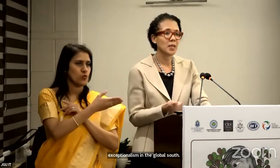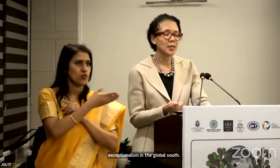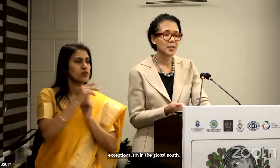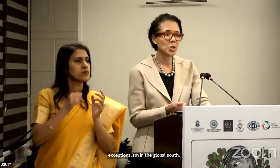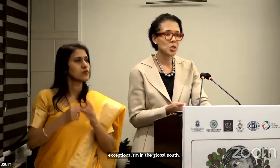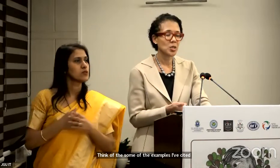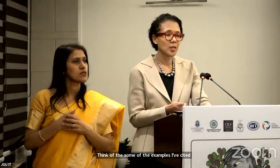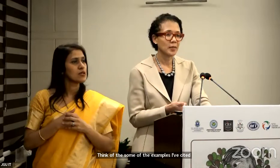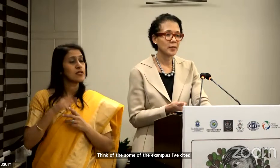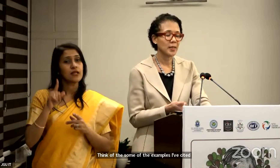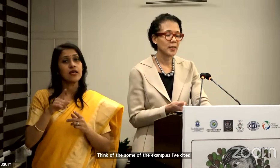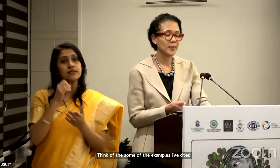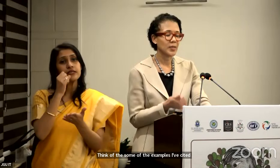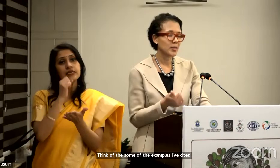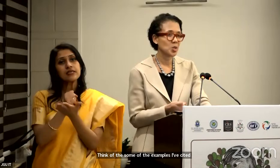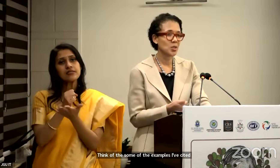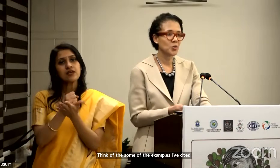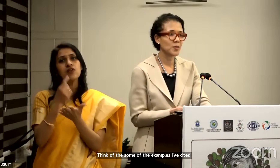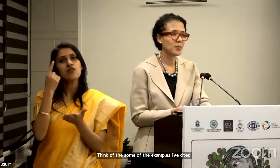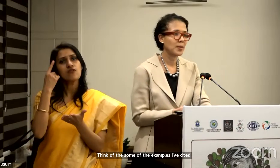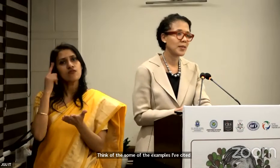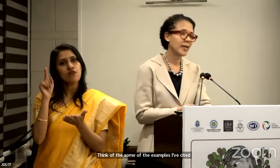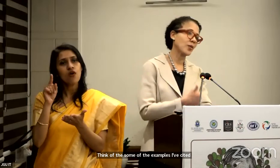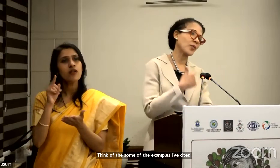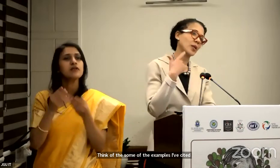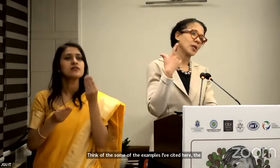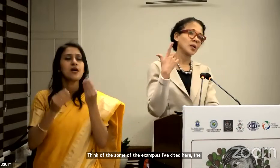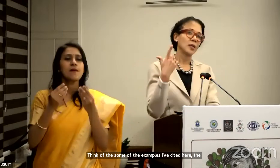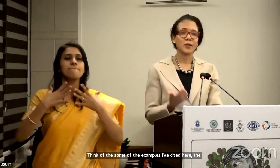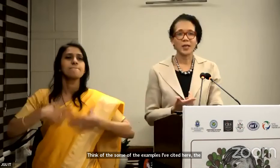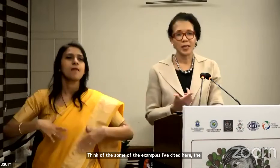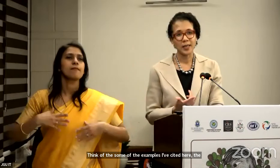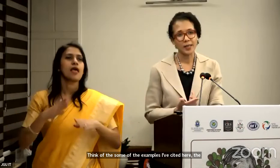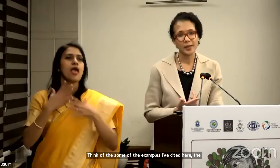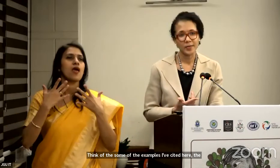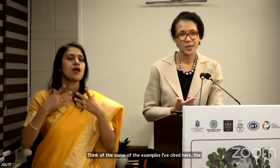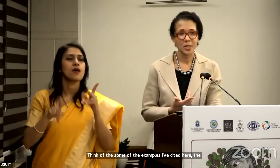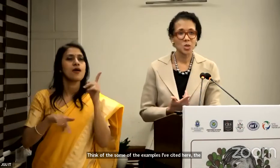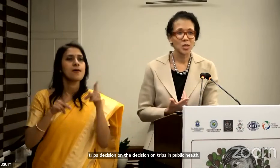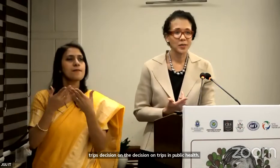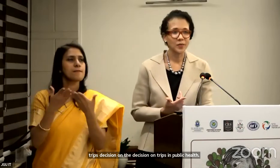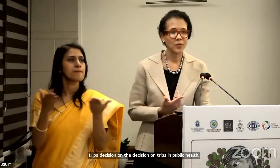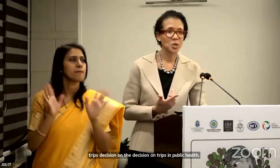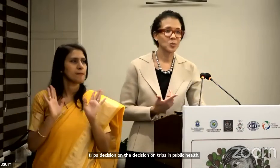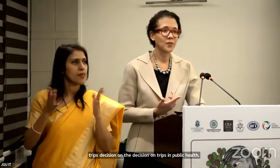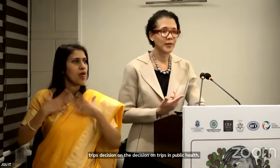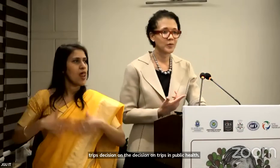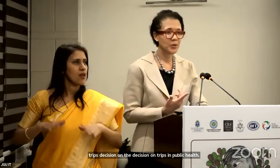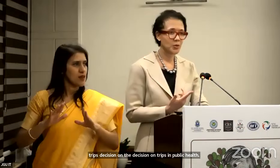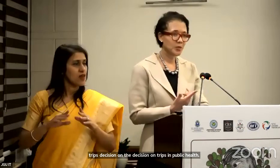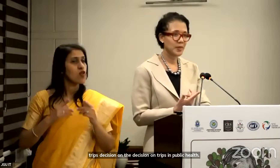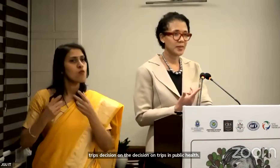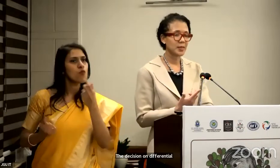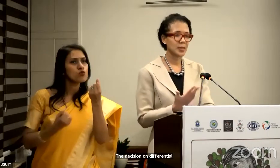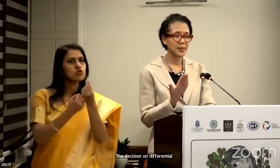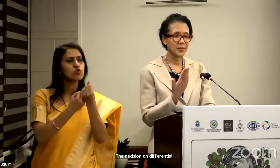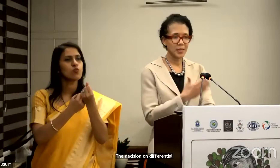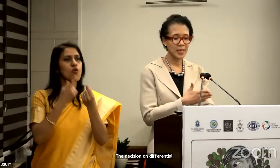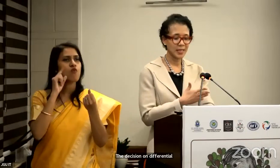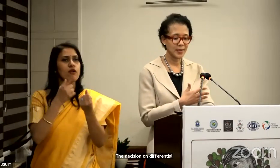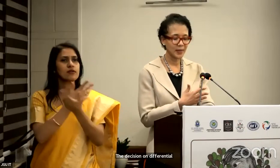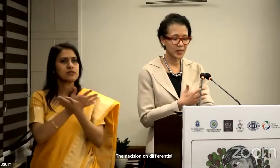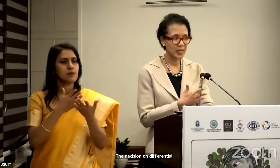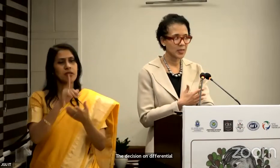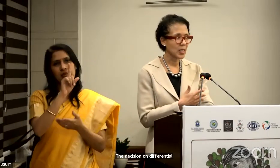TRIPS decision on TRIPS and public health, the decision on differential more favorable treatment in